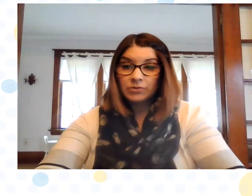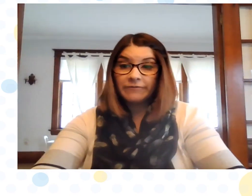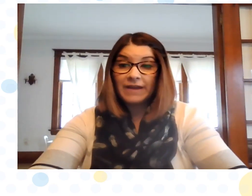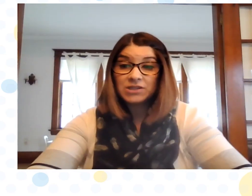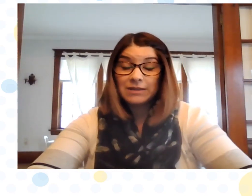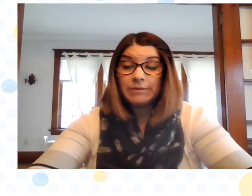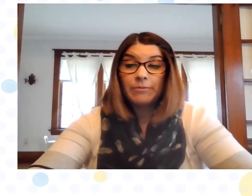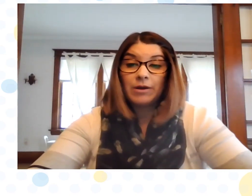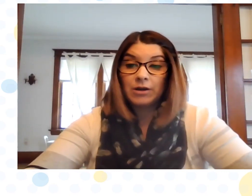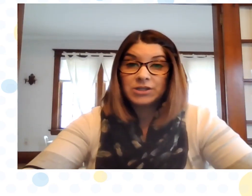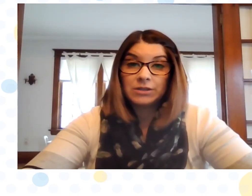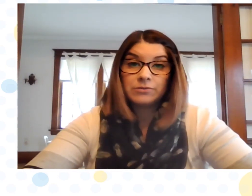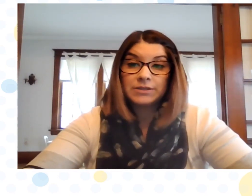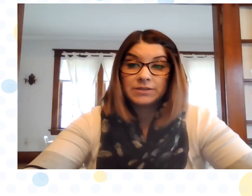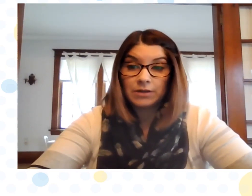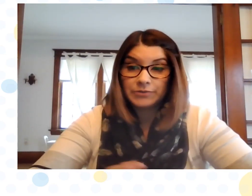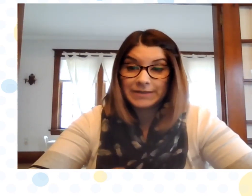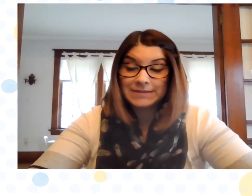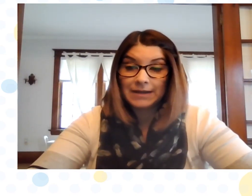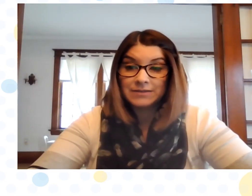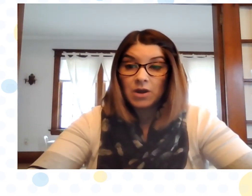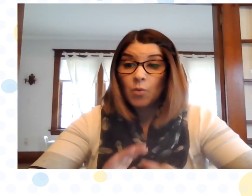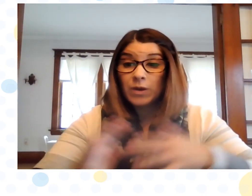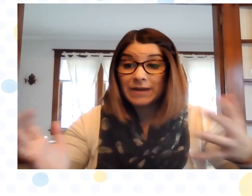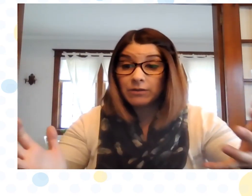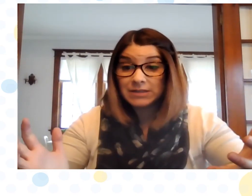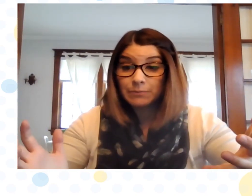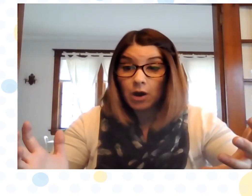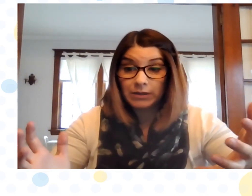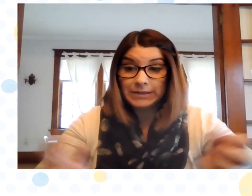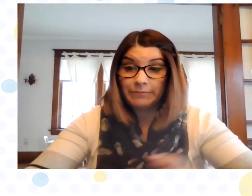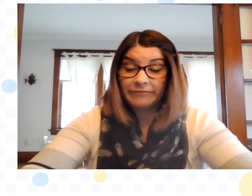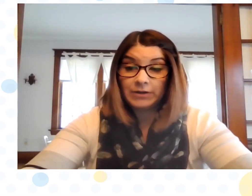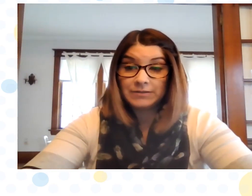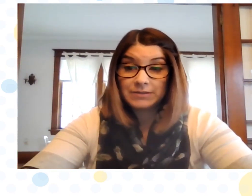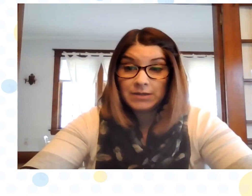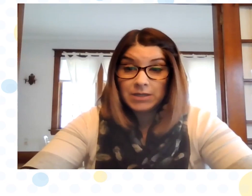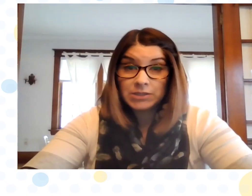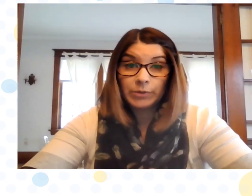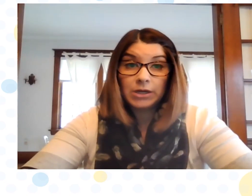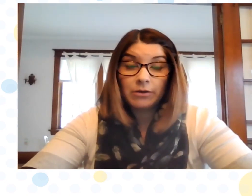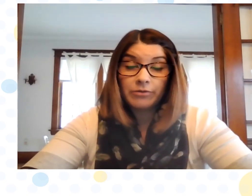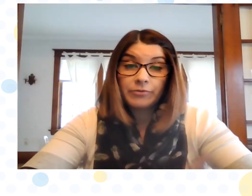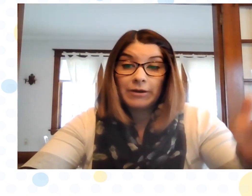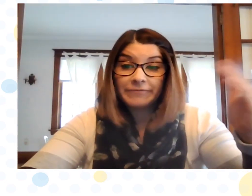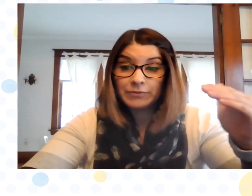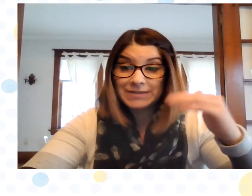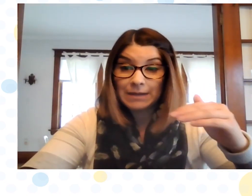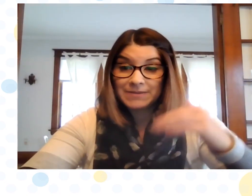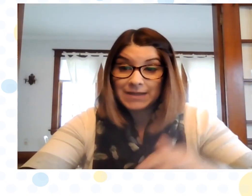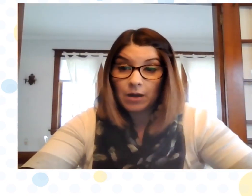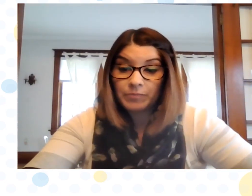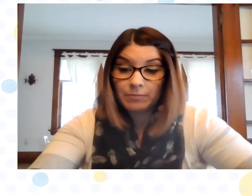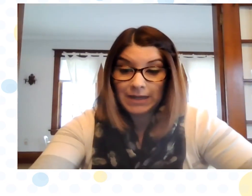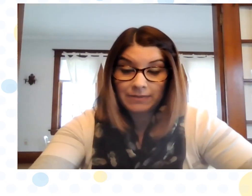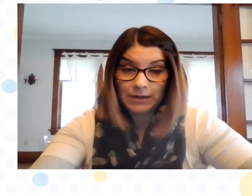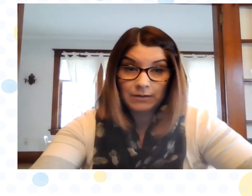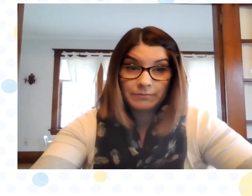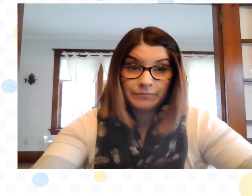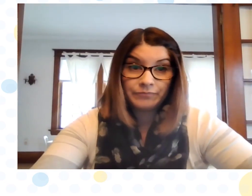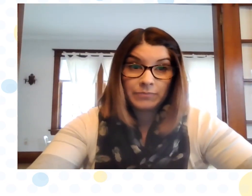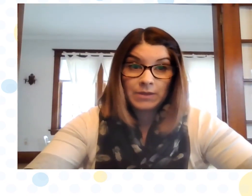So eventually we want our children to start using signs without us modeling them first. So we're going to go through a few steps to help them get